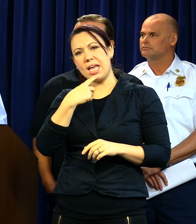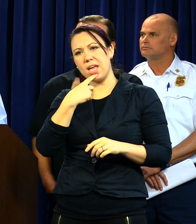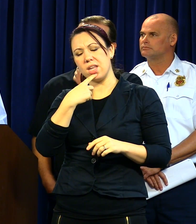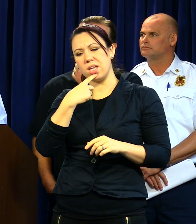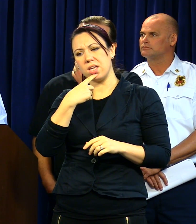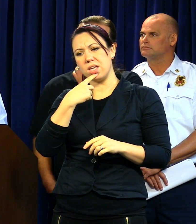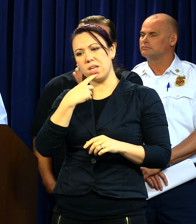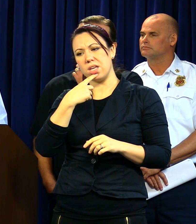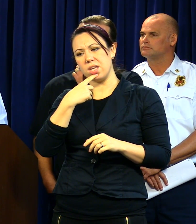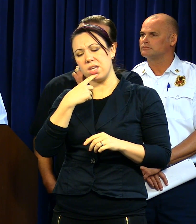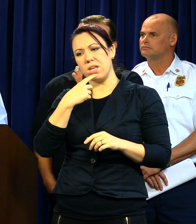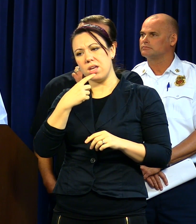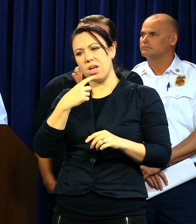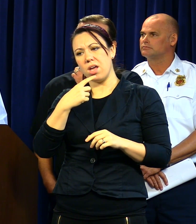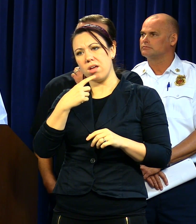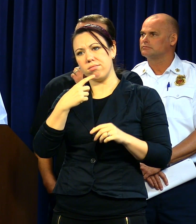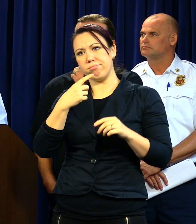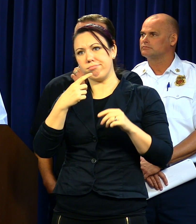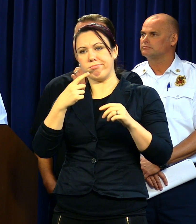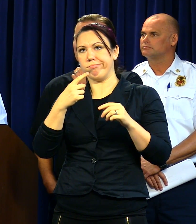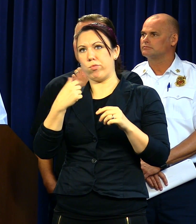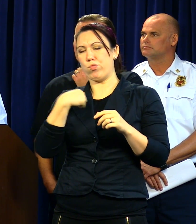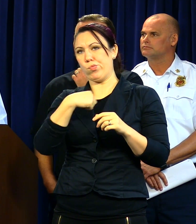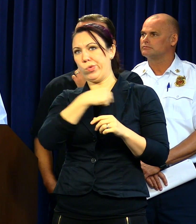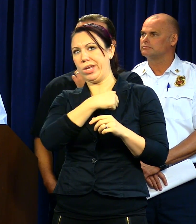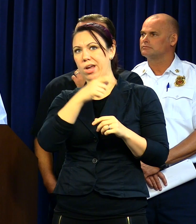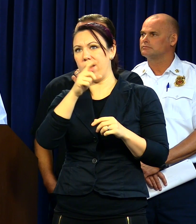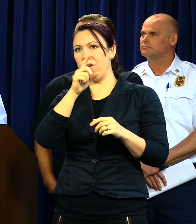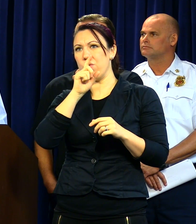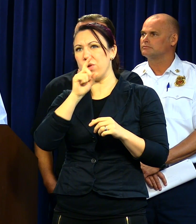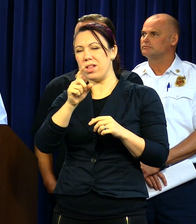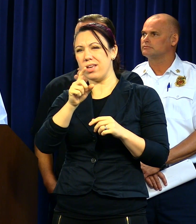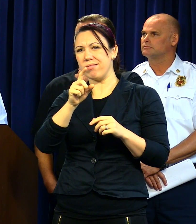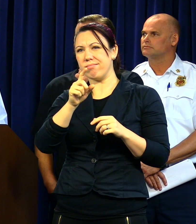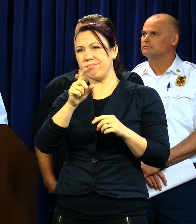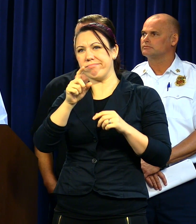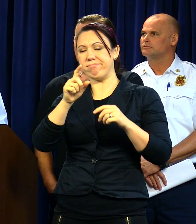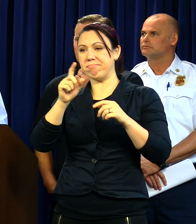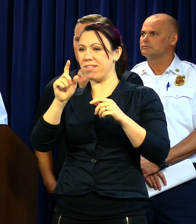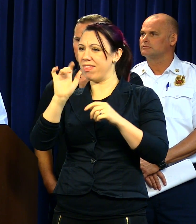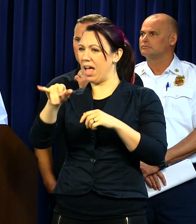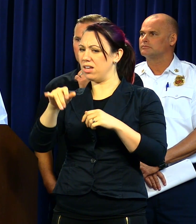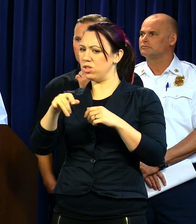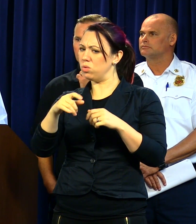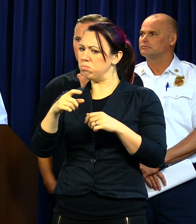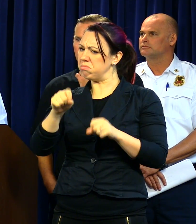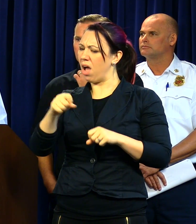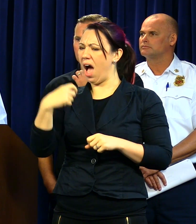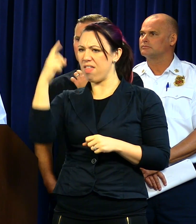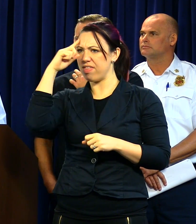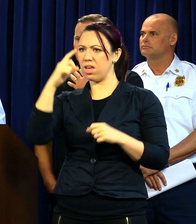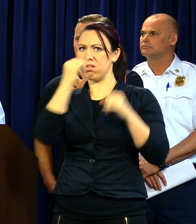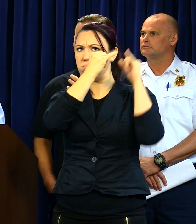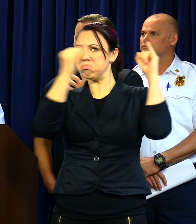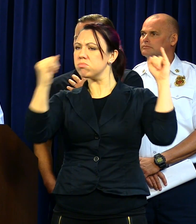distribution system, under any metrics that we use in the industry to establish reliability and strength and